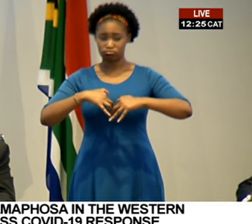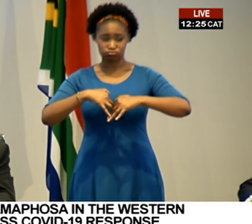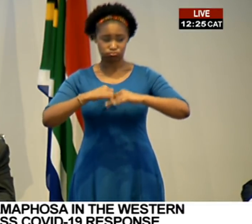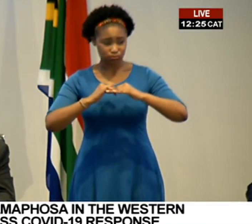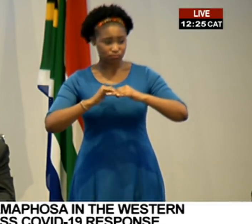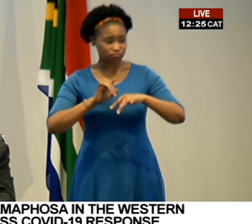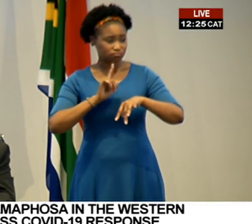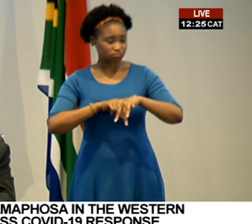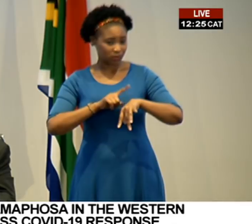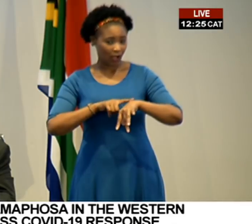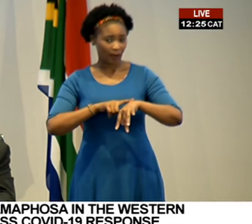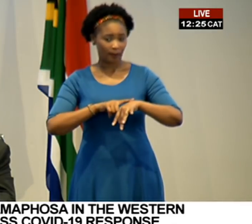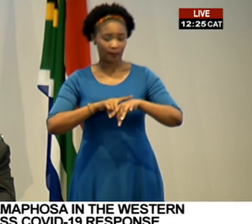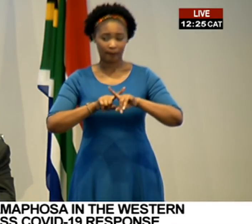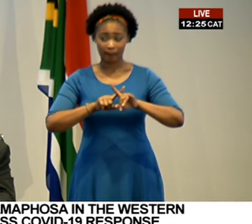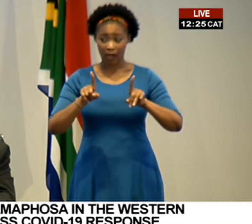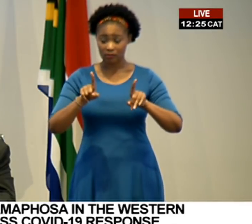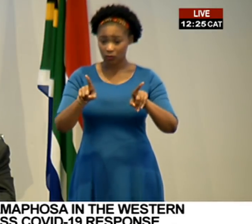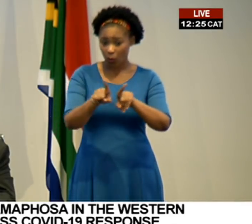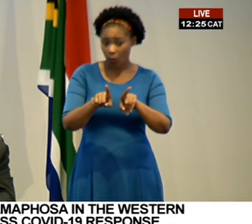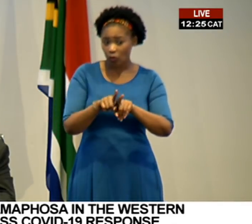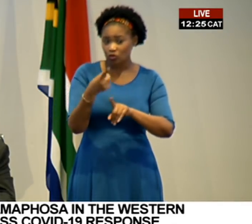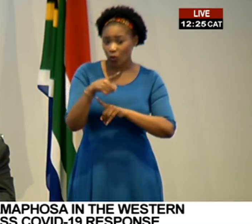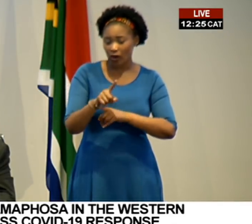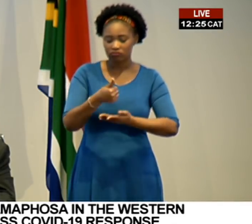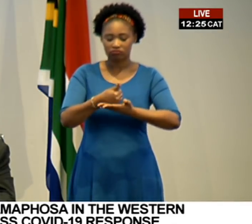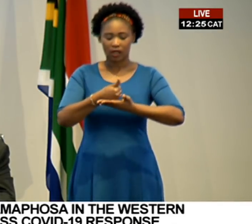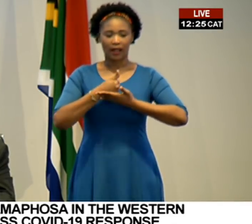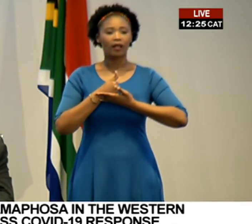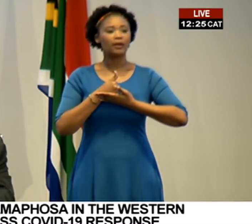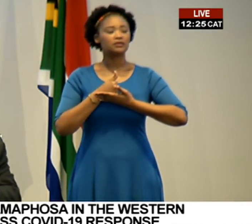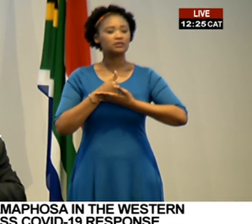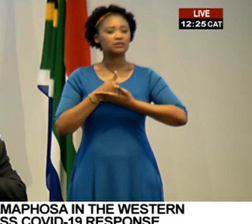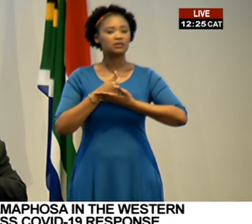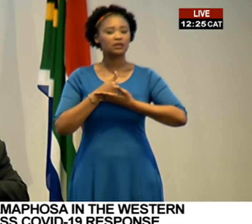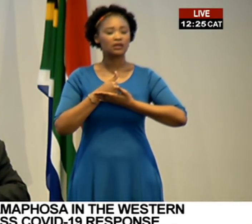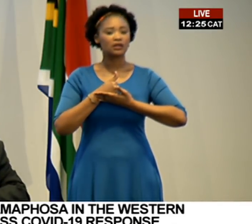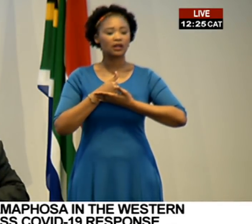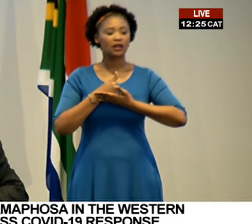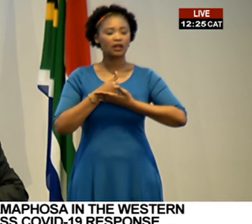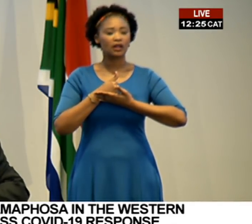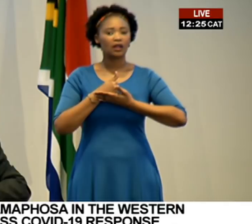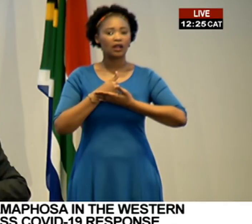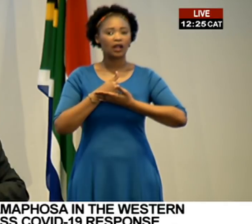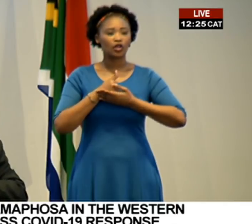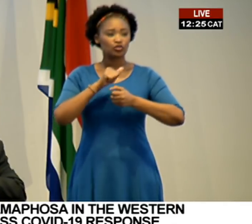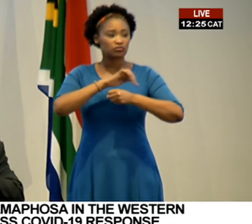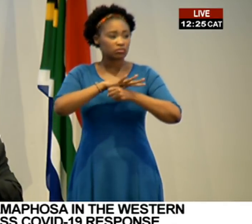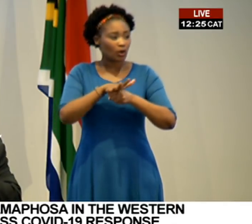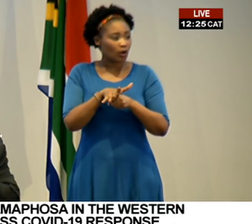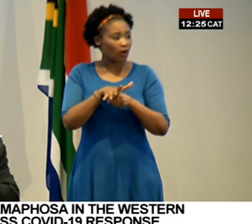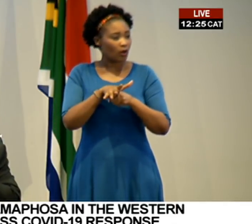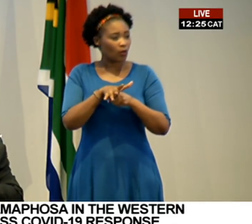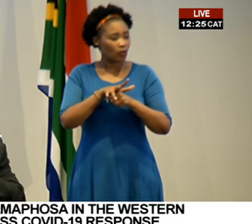moment or effort, it is also enabling us to be able to handle this pandemic